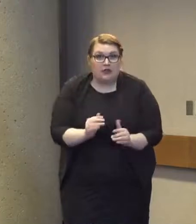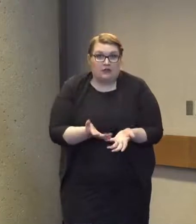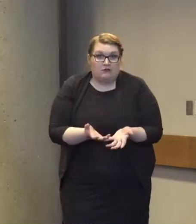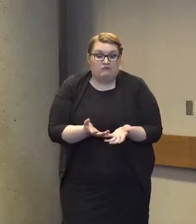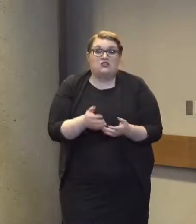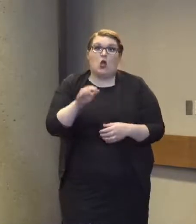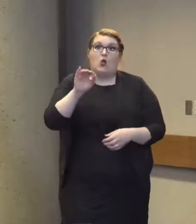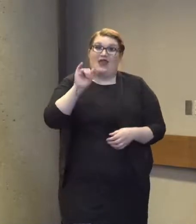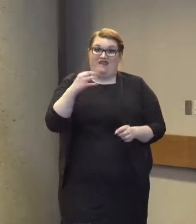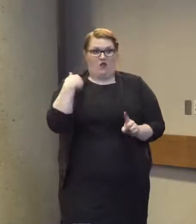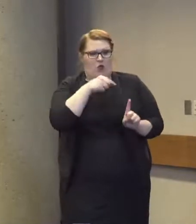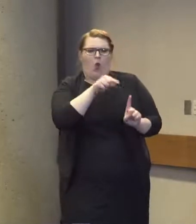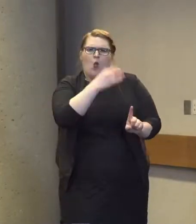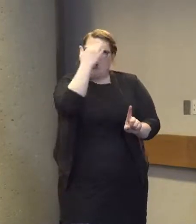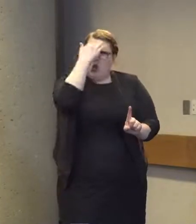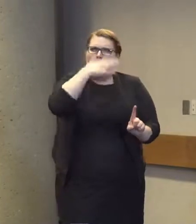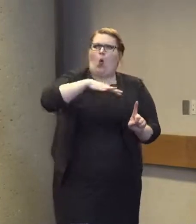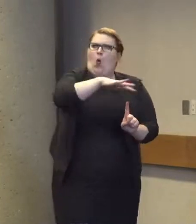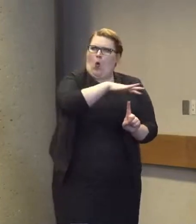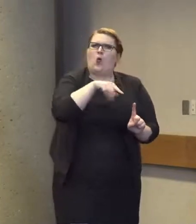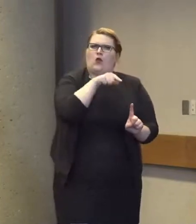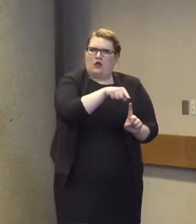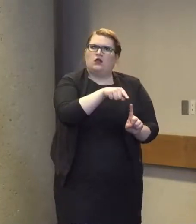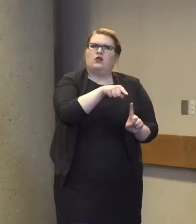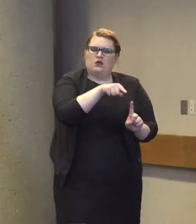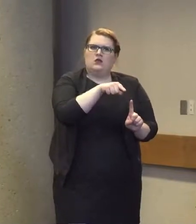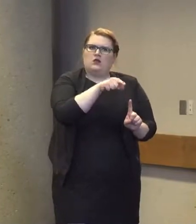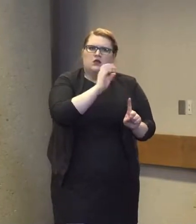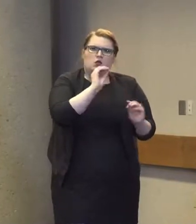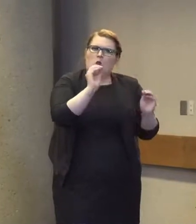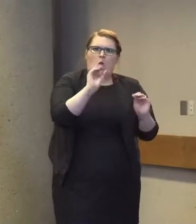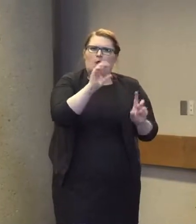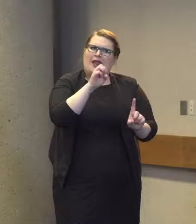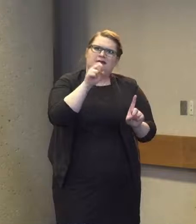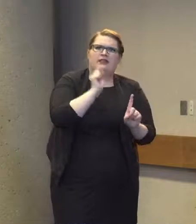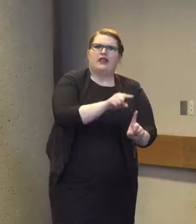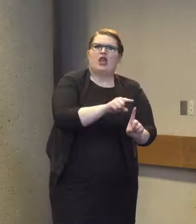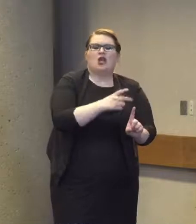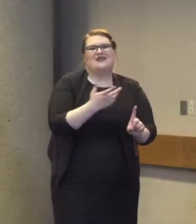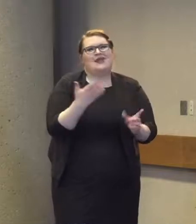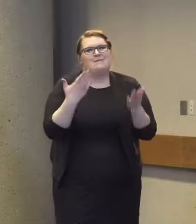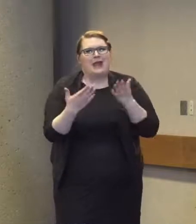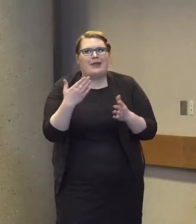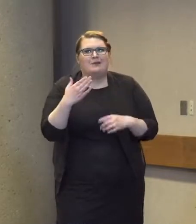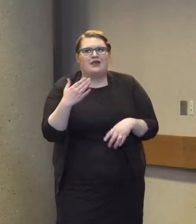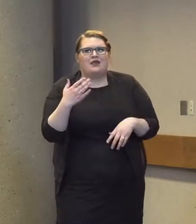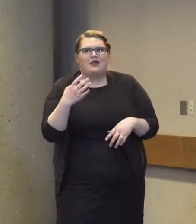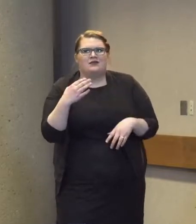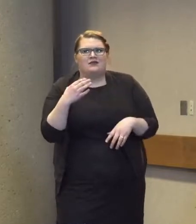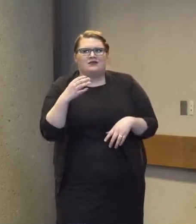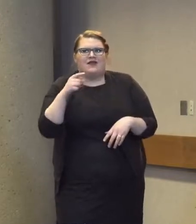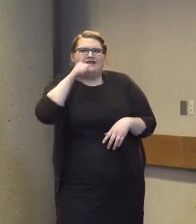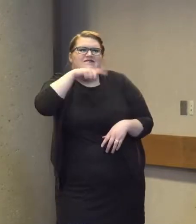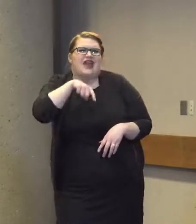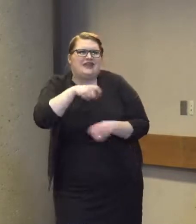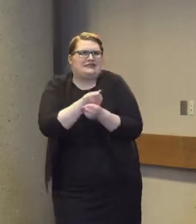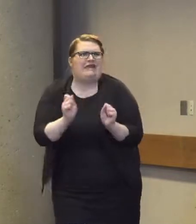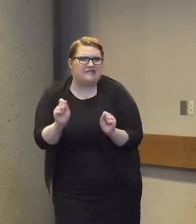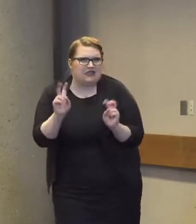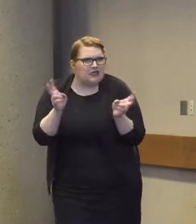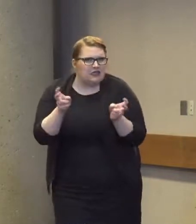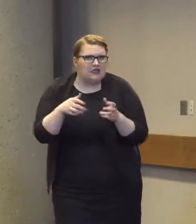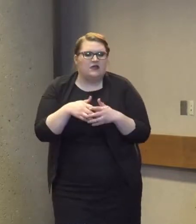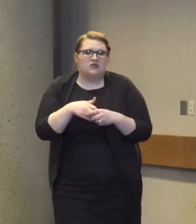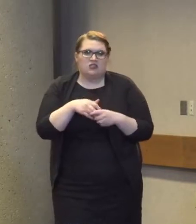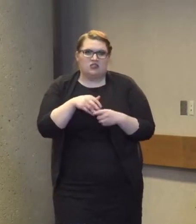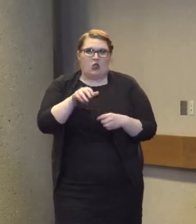that may actually provide a false sense of security that there aren't cases in other places, and that is entirely a possibility that is out there. And so that's